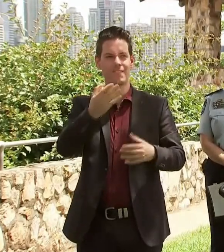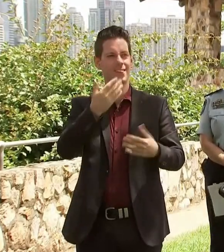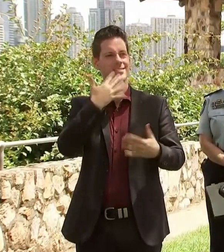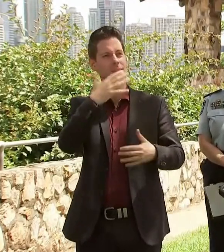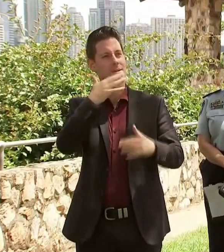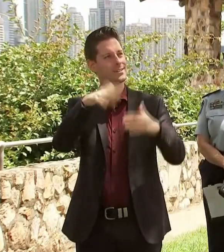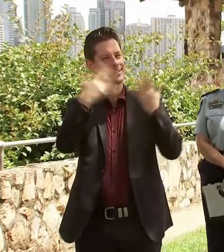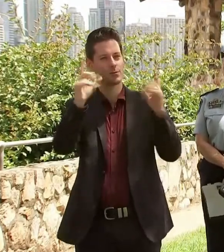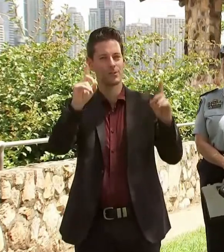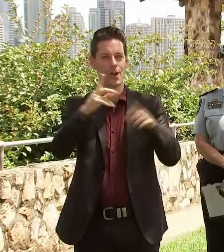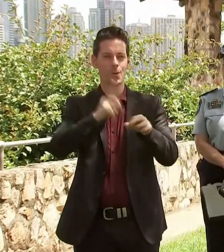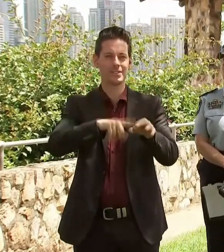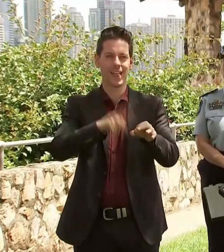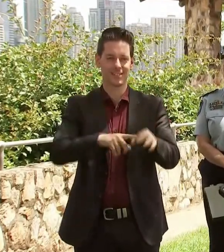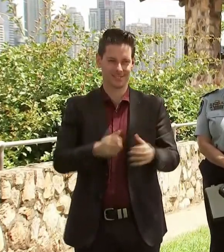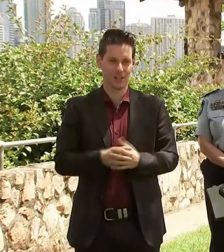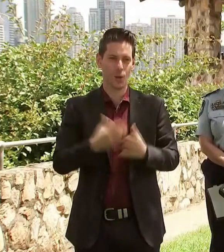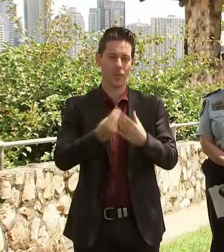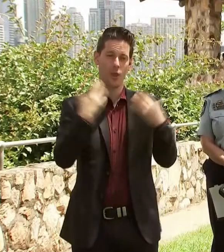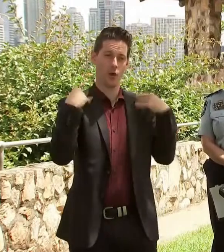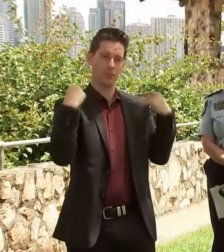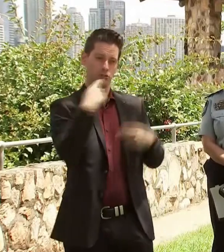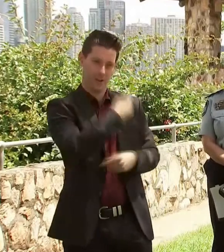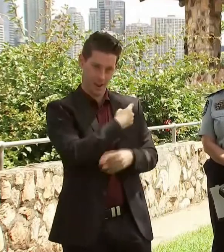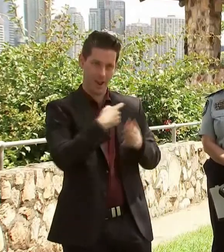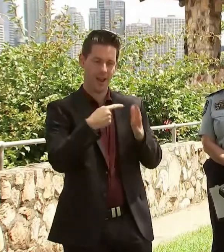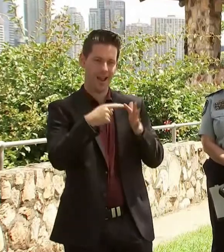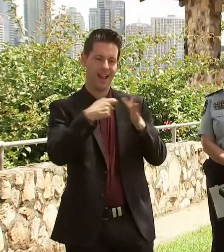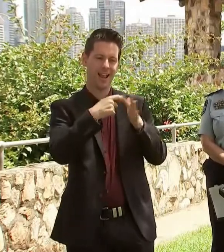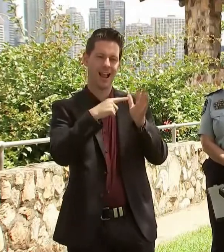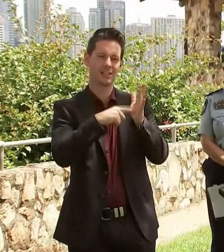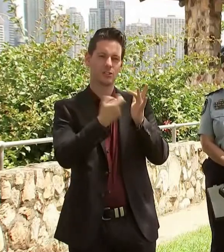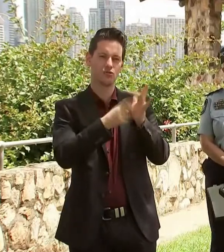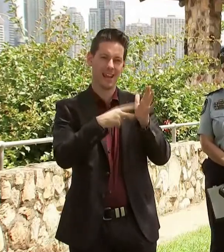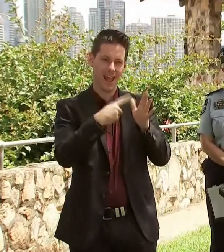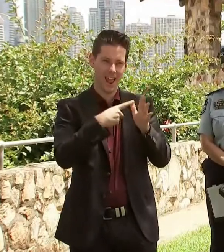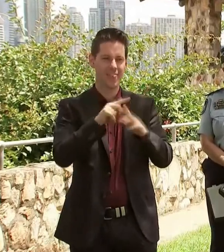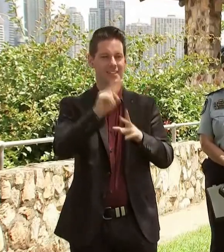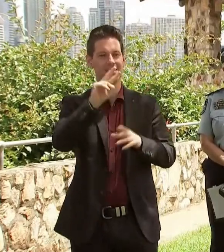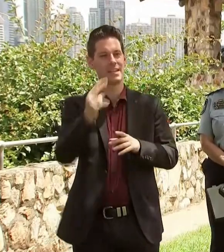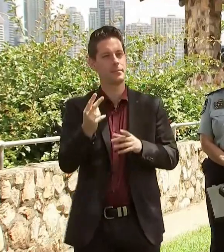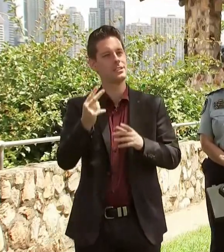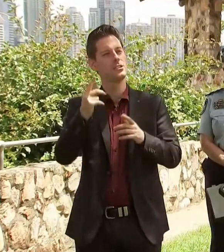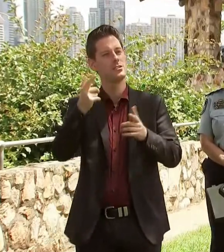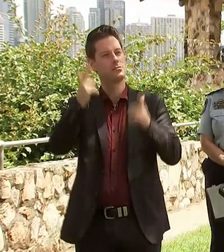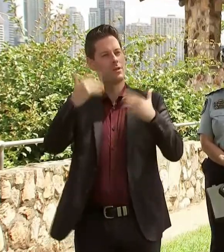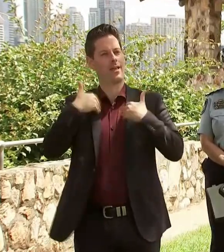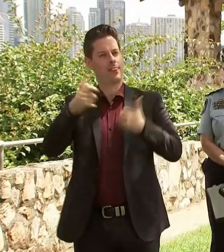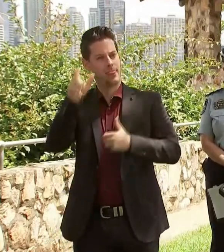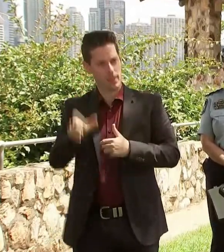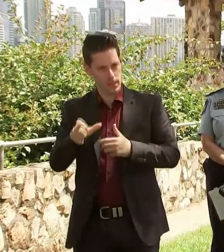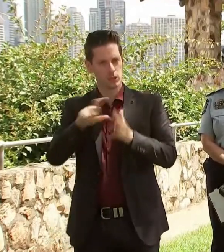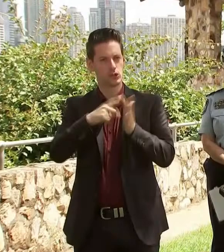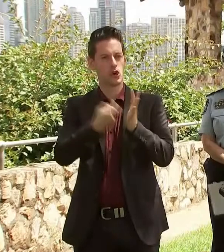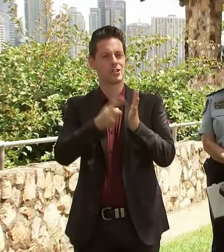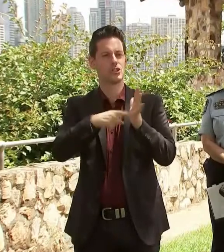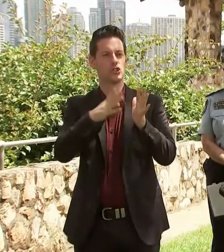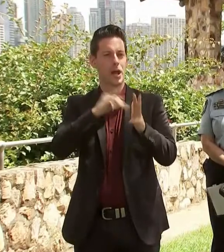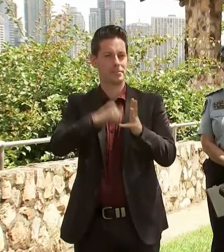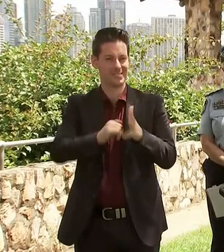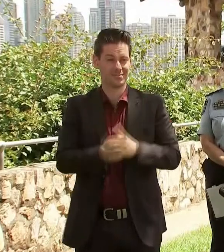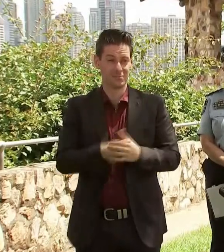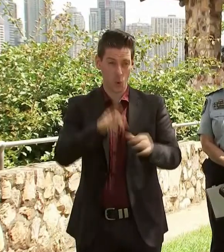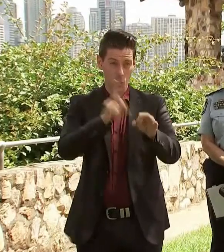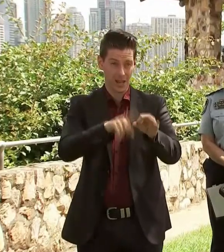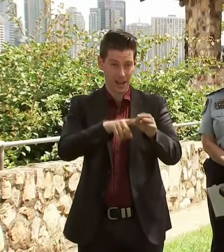in Queensland with the Commissioner, Katarina Carroll, and the Deputy Chief Health Officer, Dr. James Smith. Well, Queenslanders,